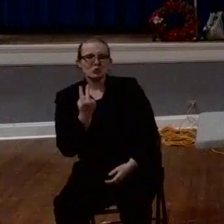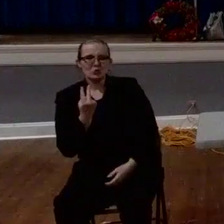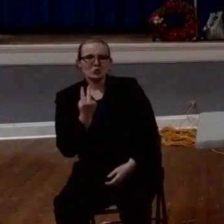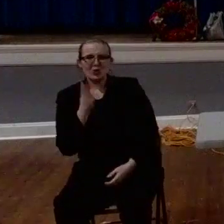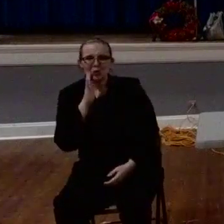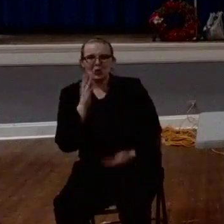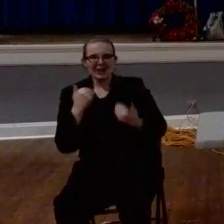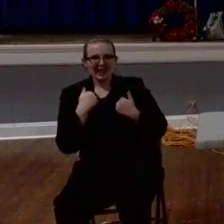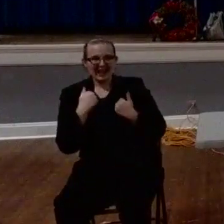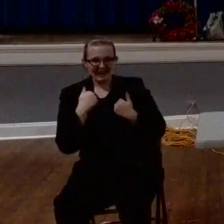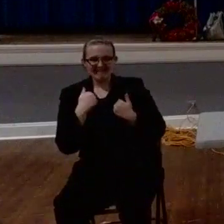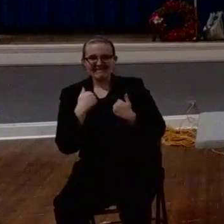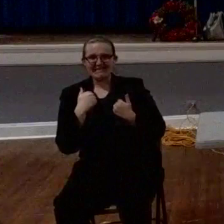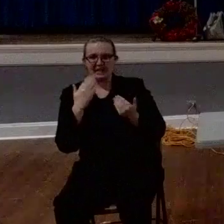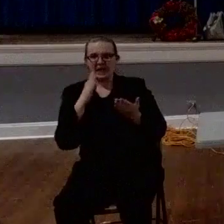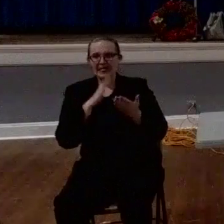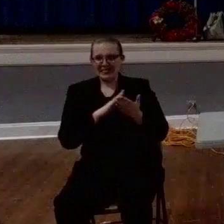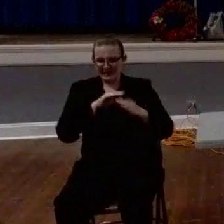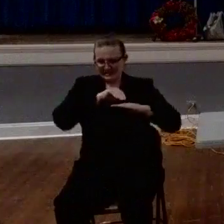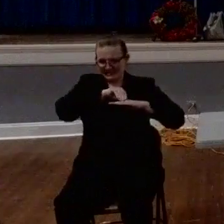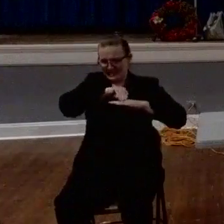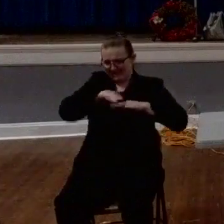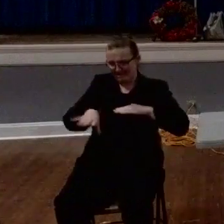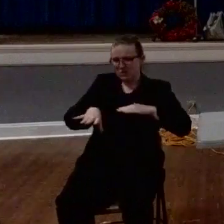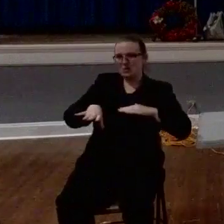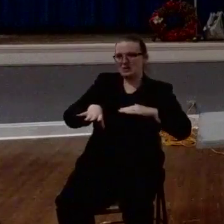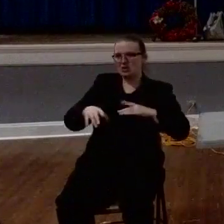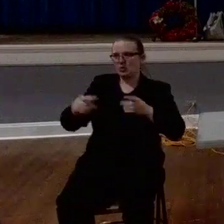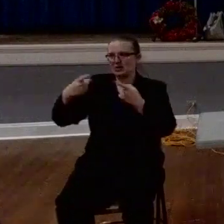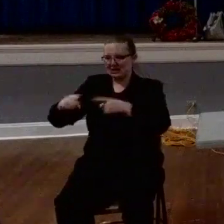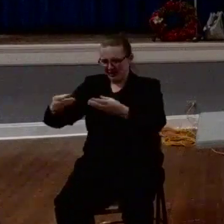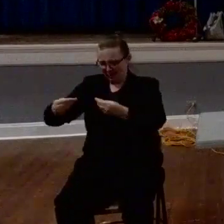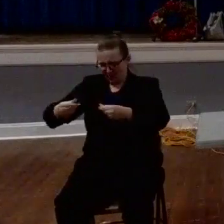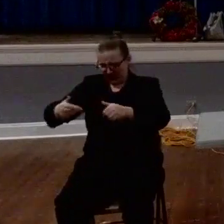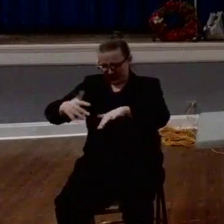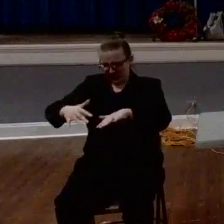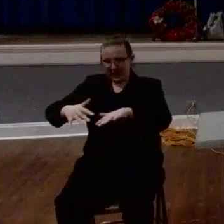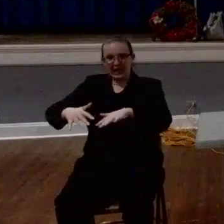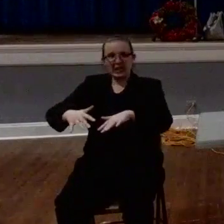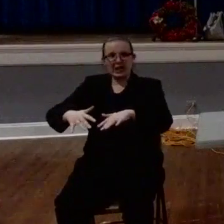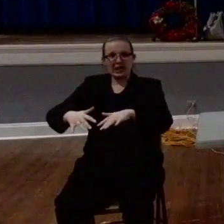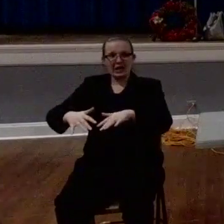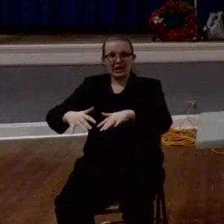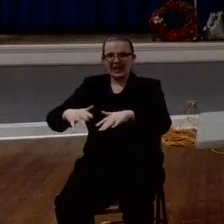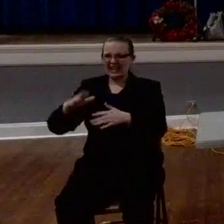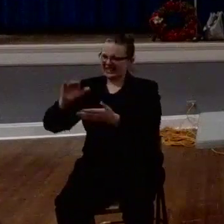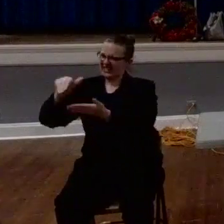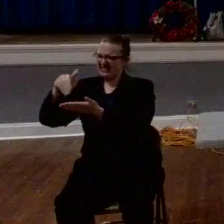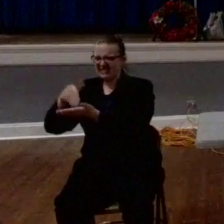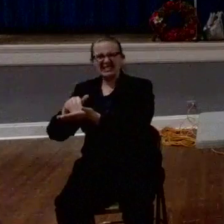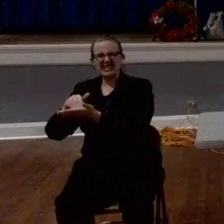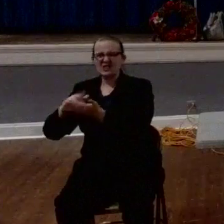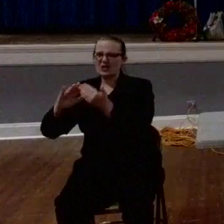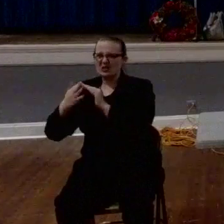have less influence on what happens on the land, and whatever that center city